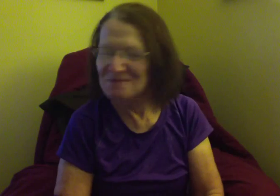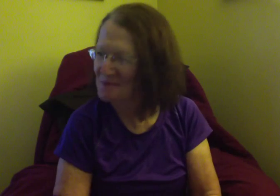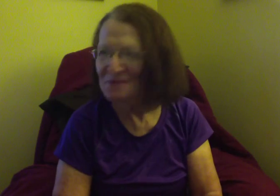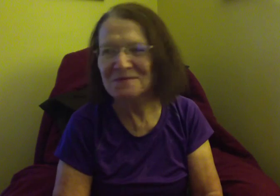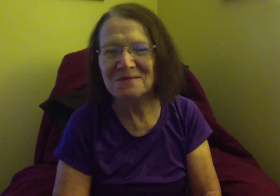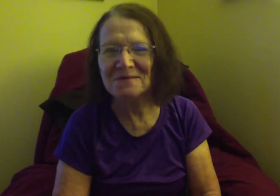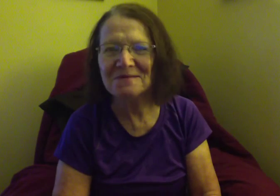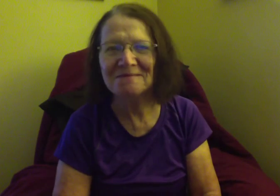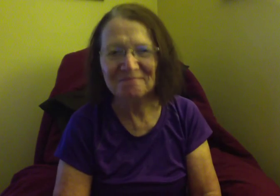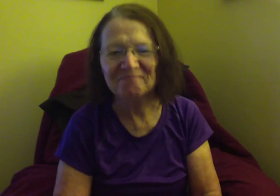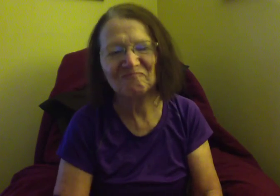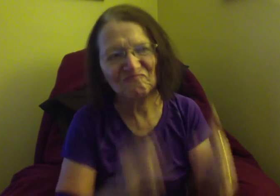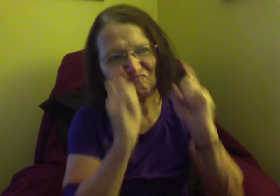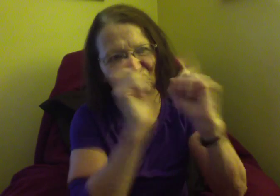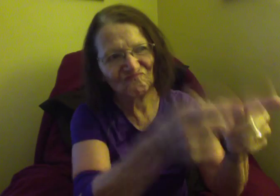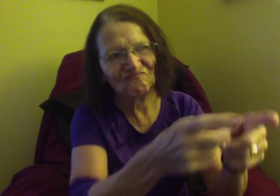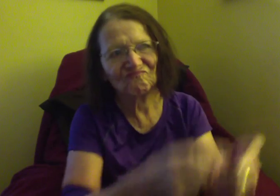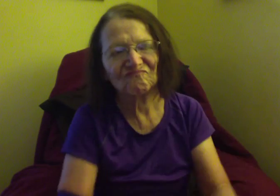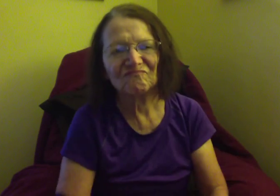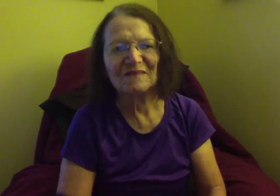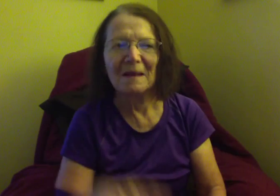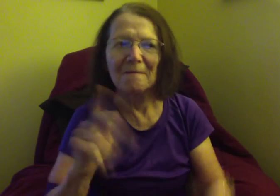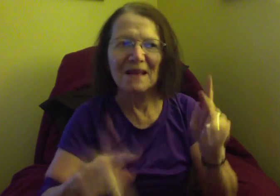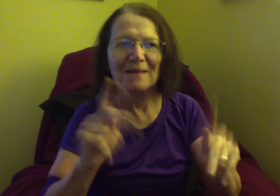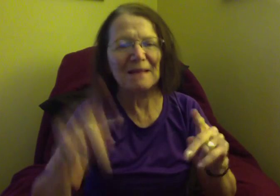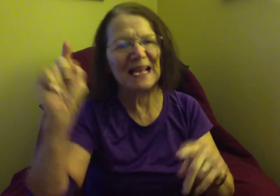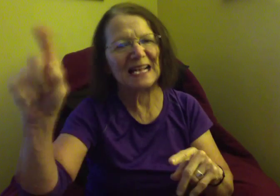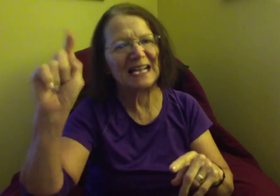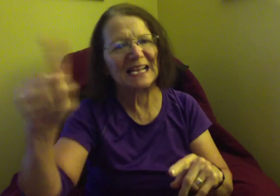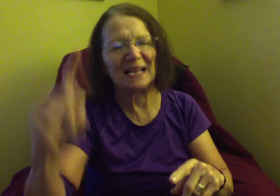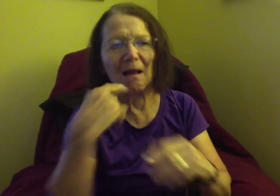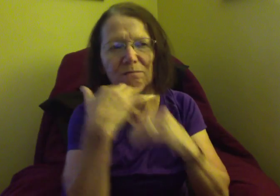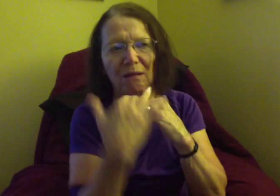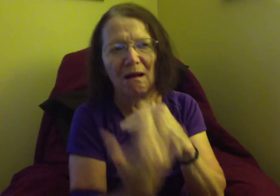you think are quick?